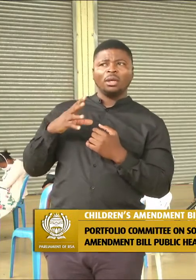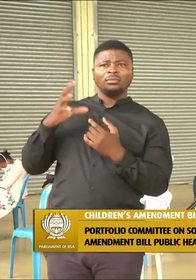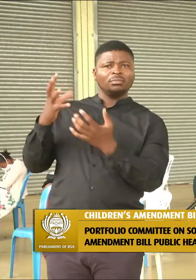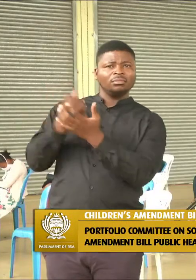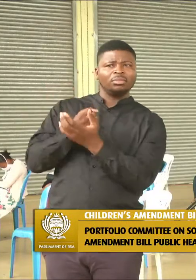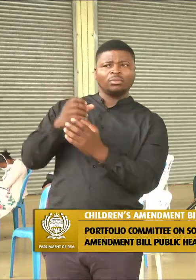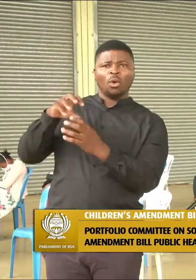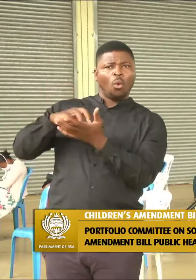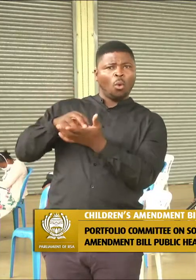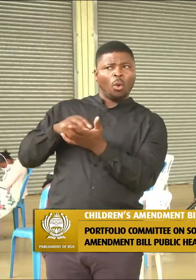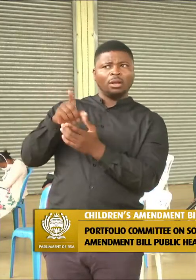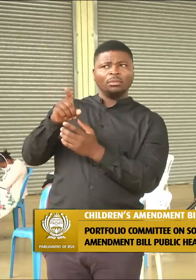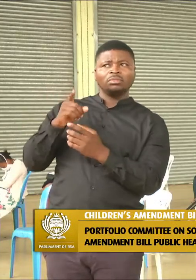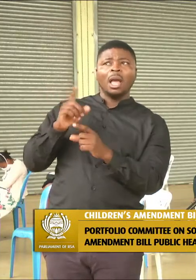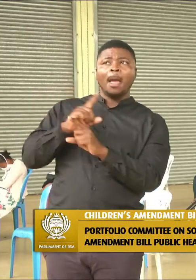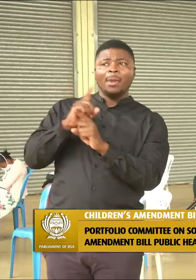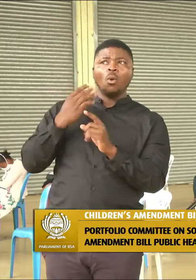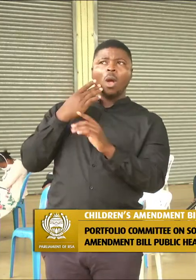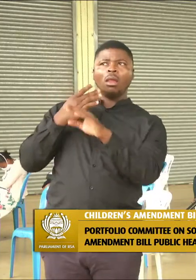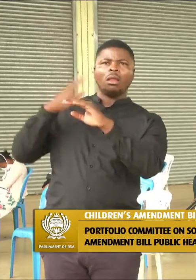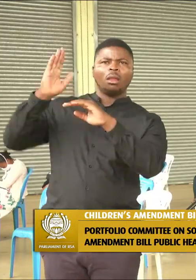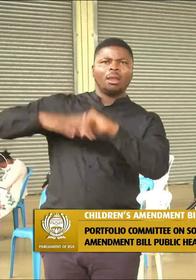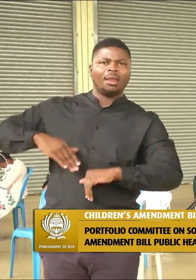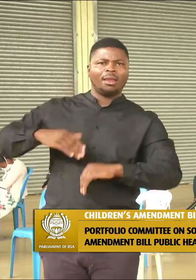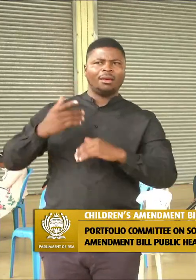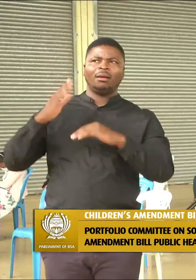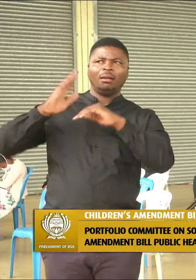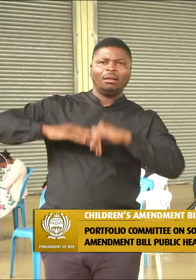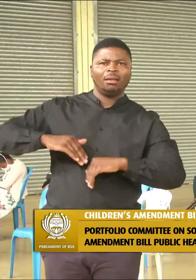when the cookies go missing. Lengane lena